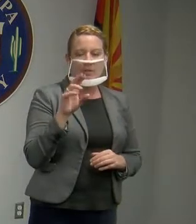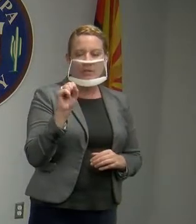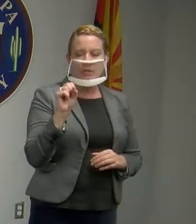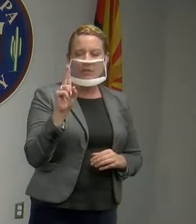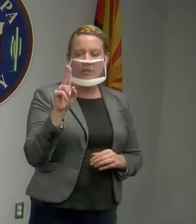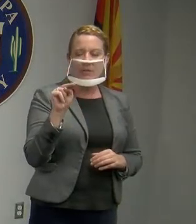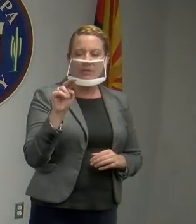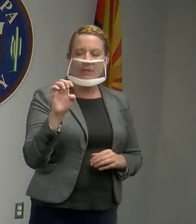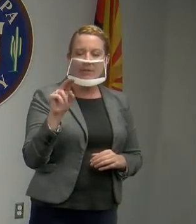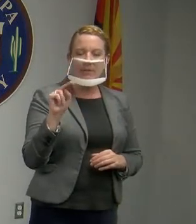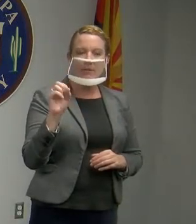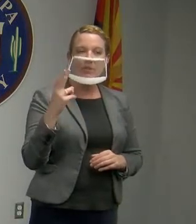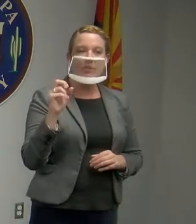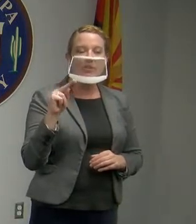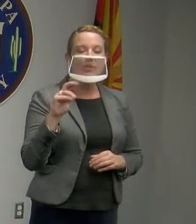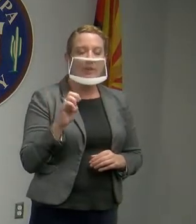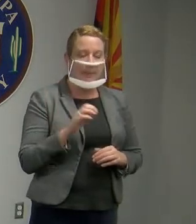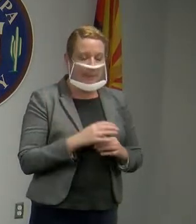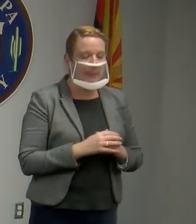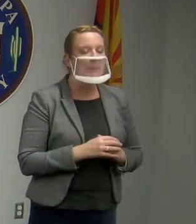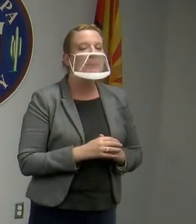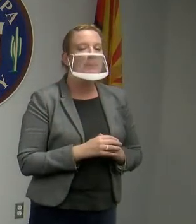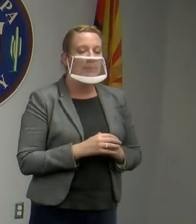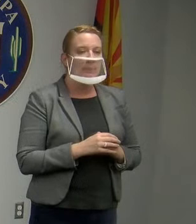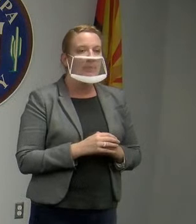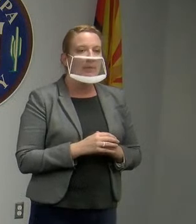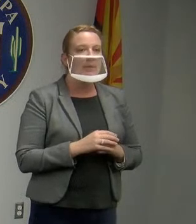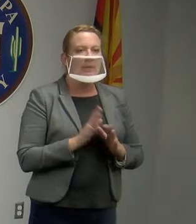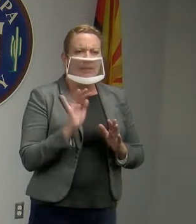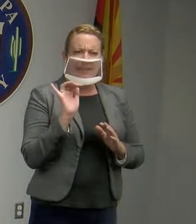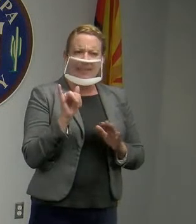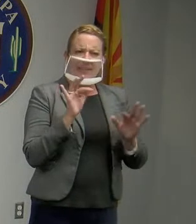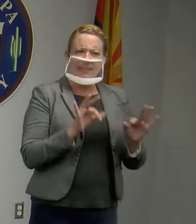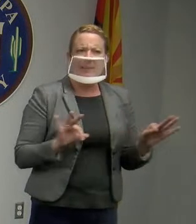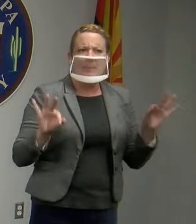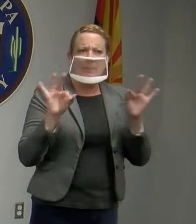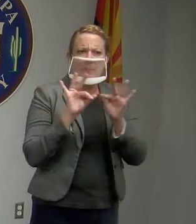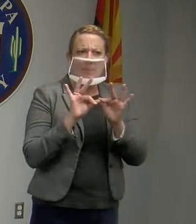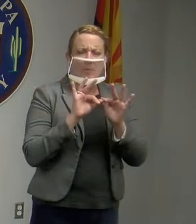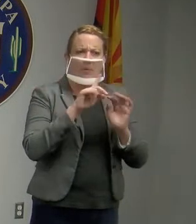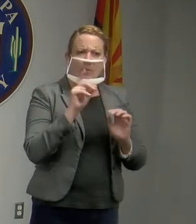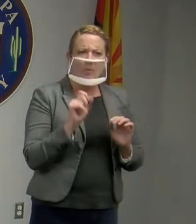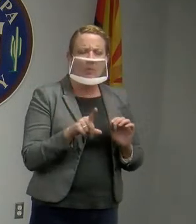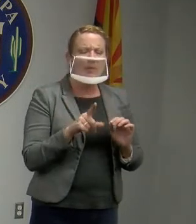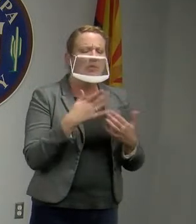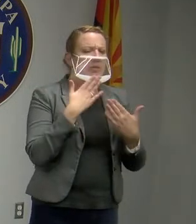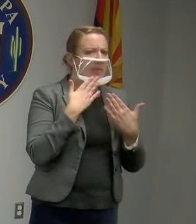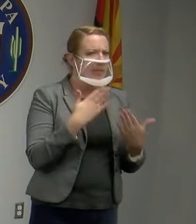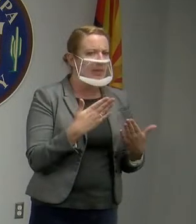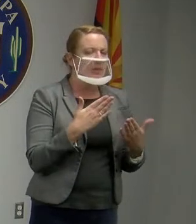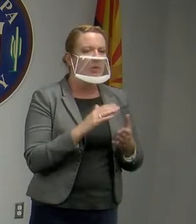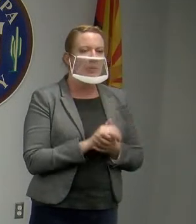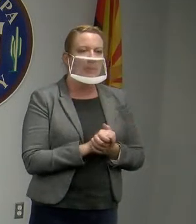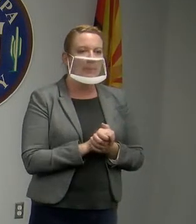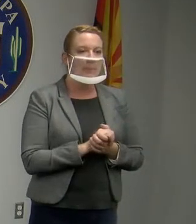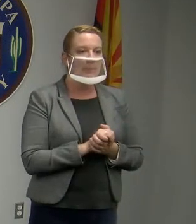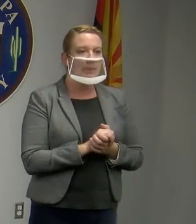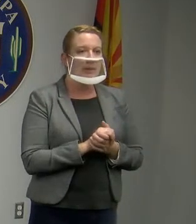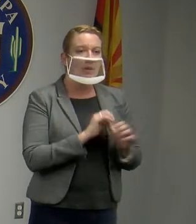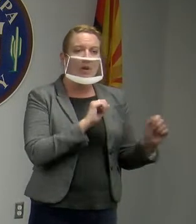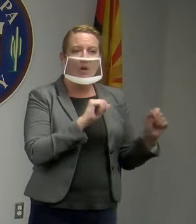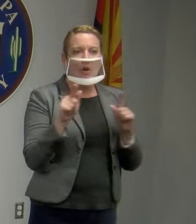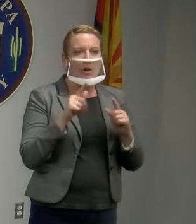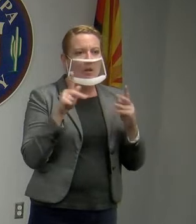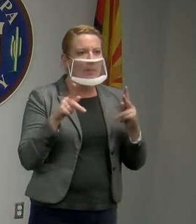All right. Thank you for that question, and it's a really important question. We're all watching our numbers